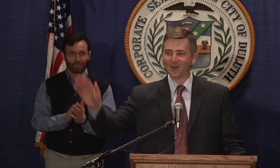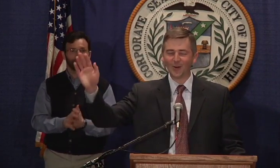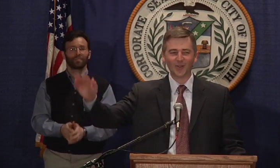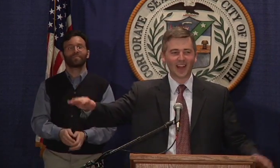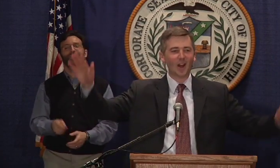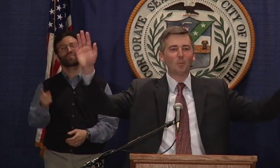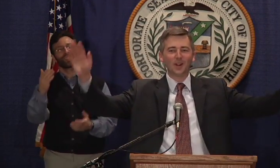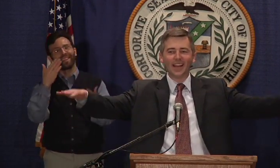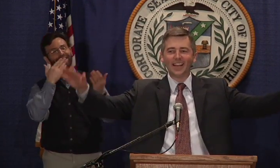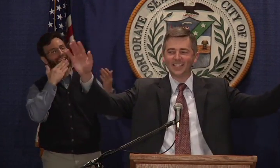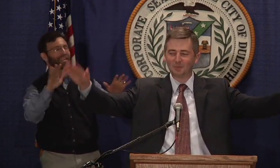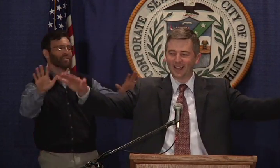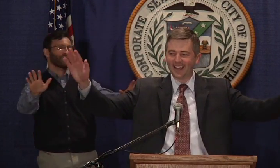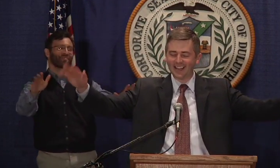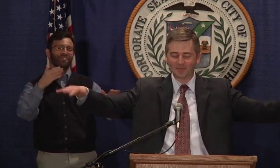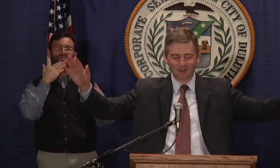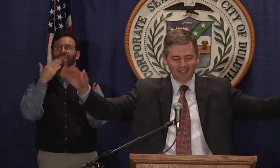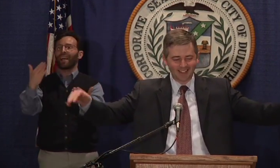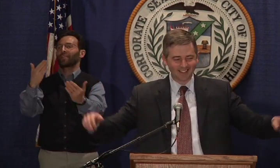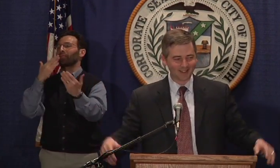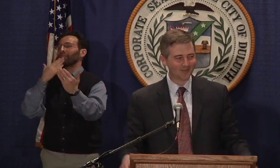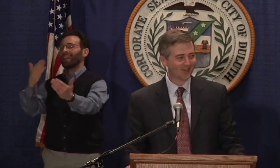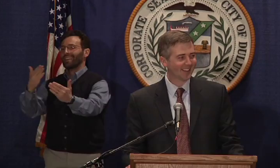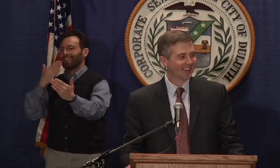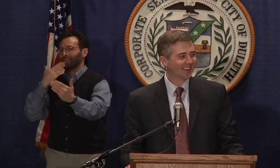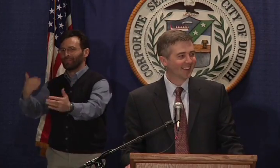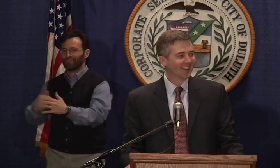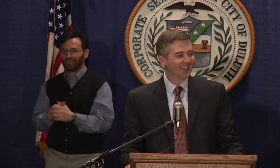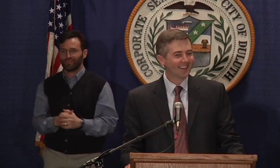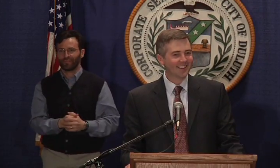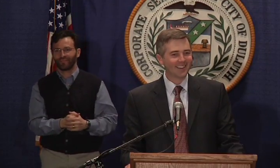Thank you. Oh, please, please, please.